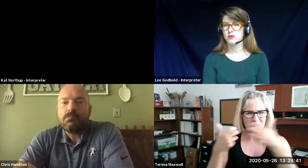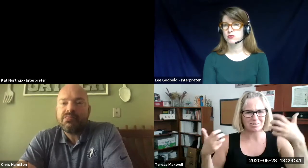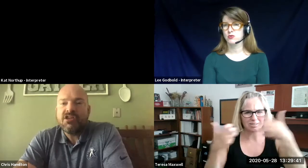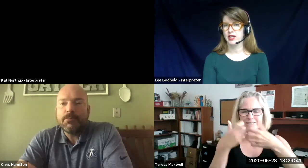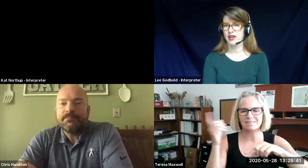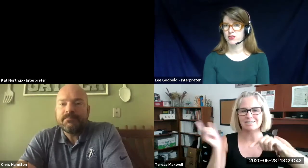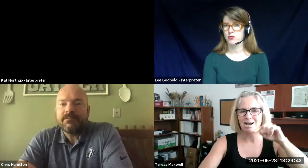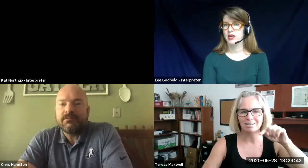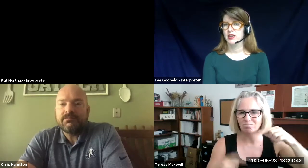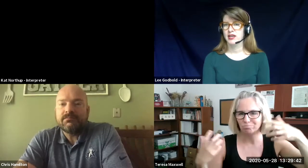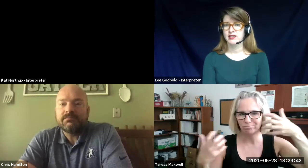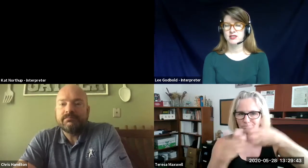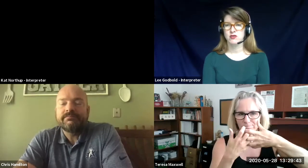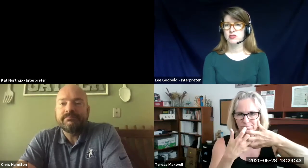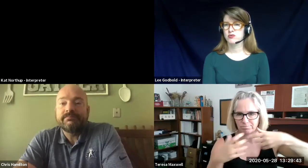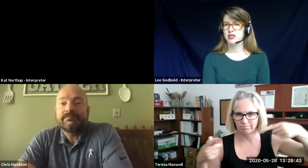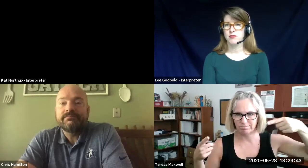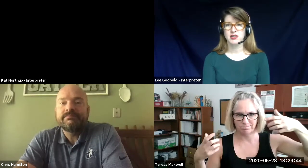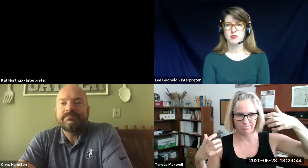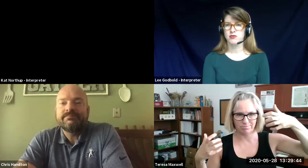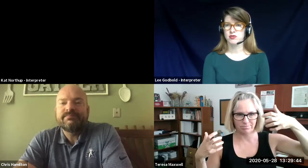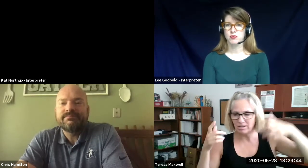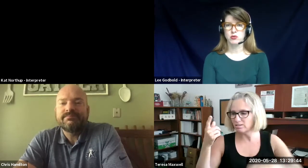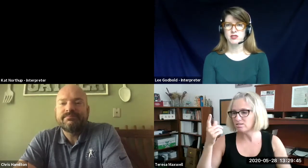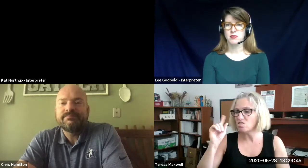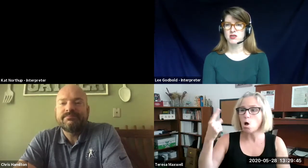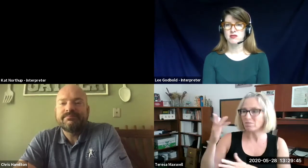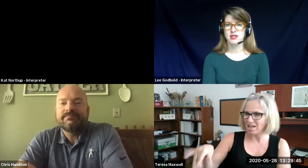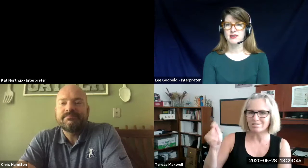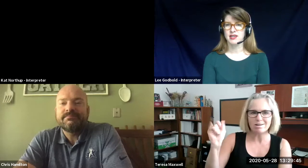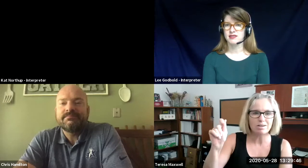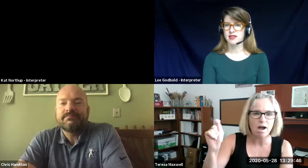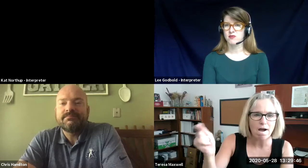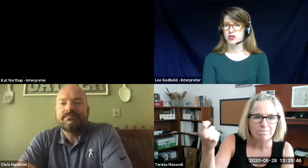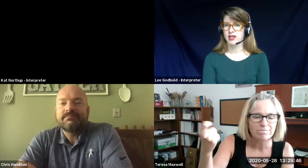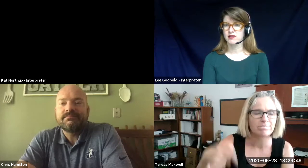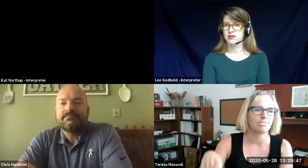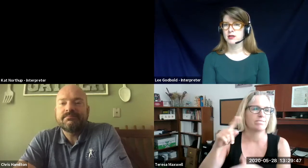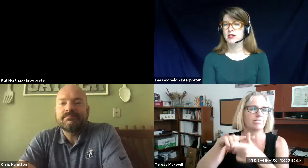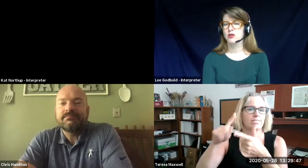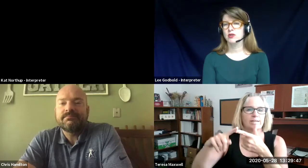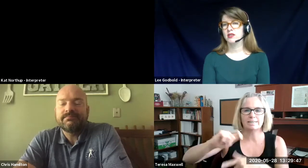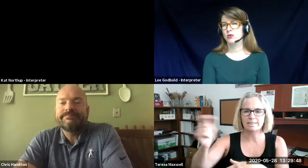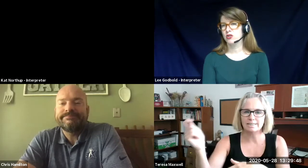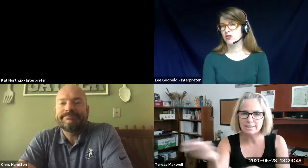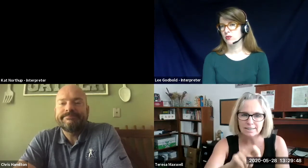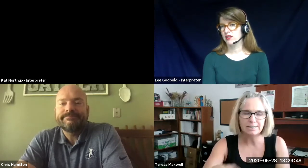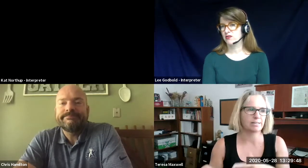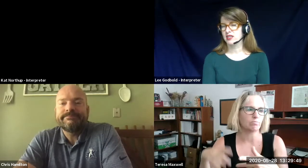rules, and what have you. And so it's really impossible for sports to meet those guidelines that they've put out. The only thing that we could do that with are things